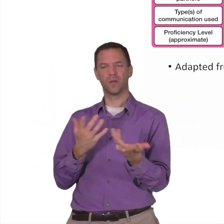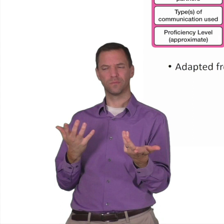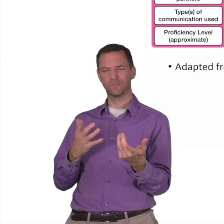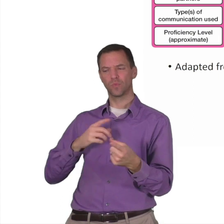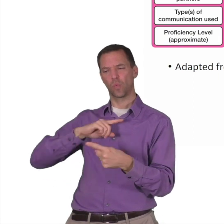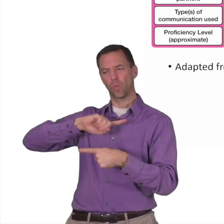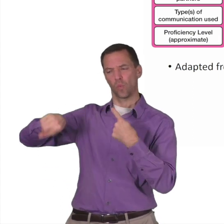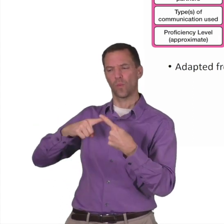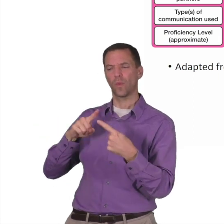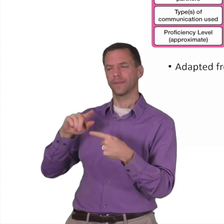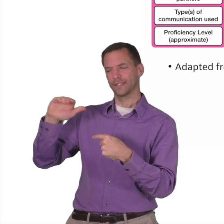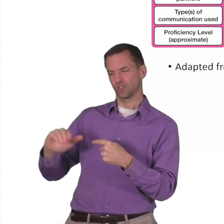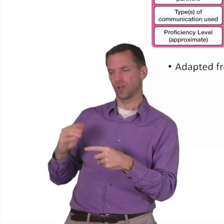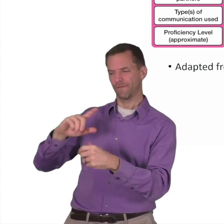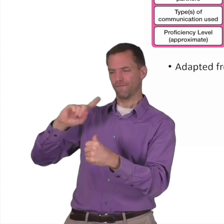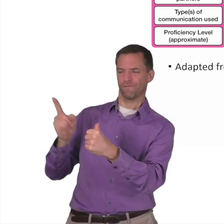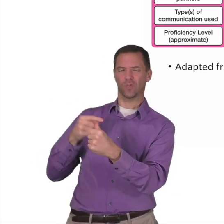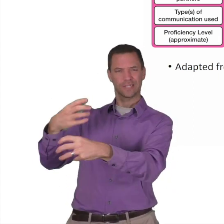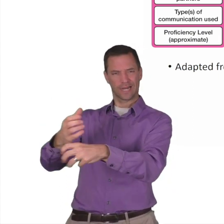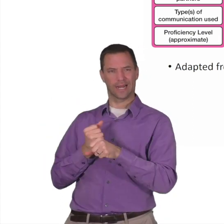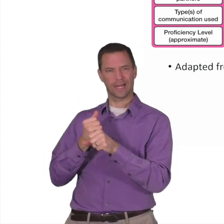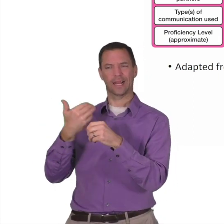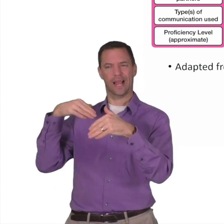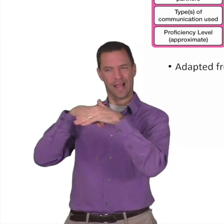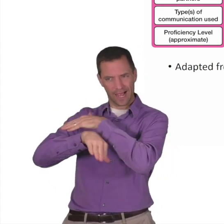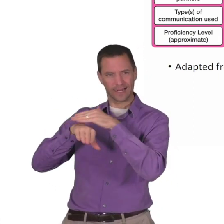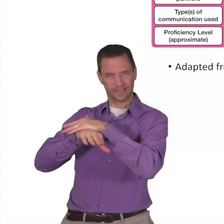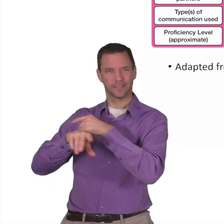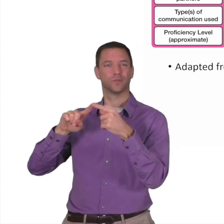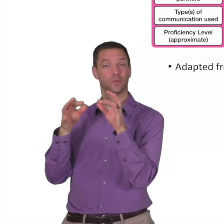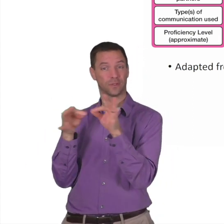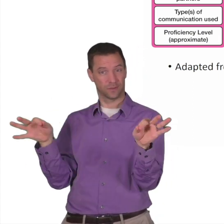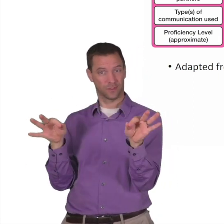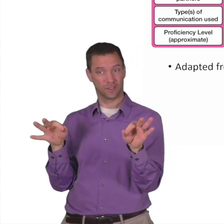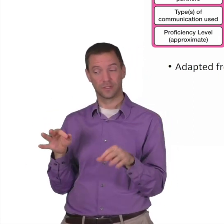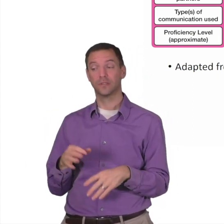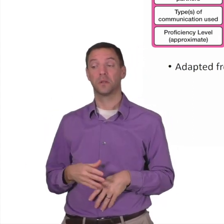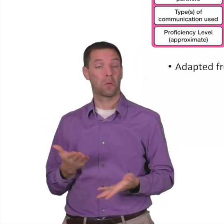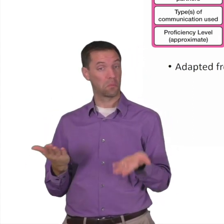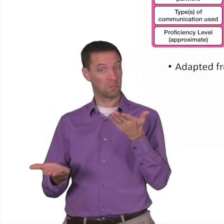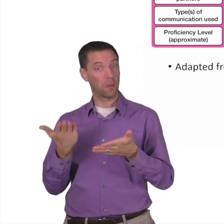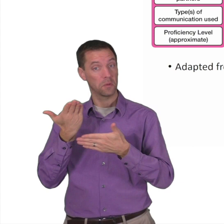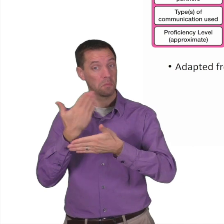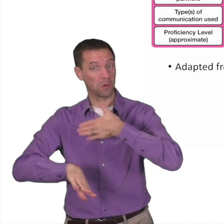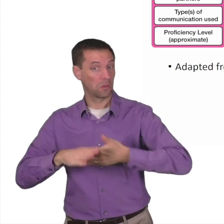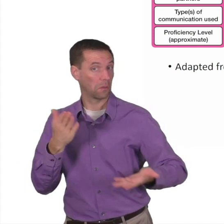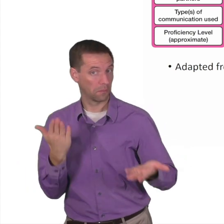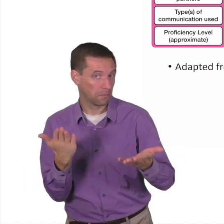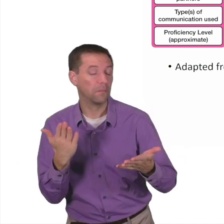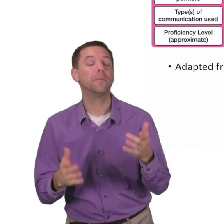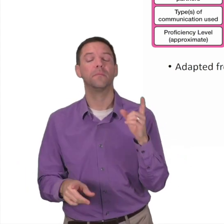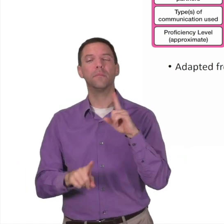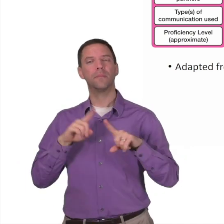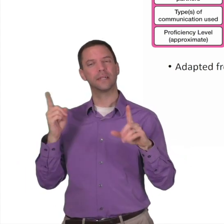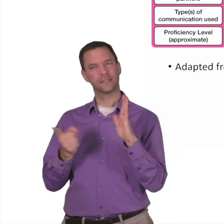Next, you figure out when did the child first have access to language. Maybe it's birth,